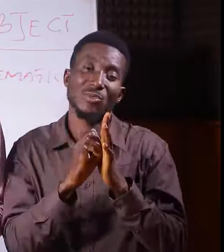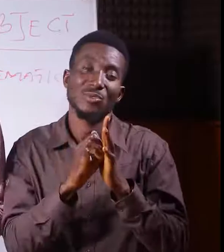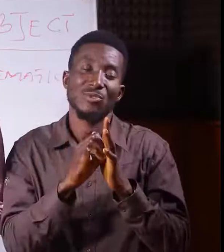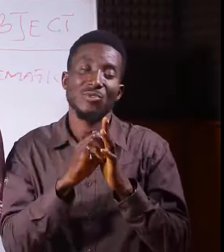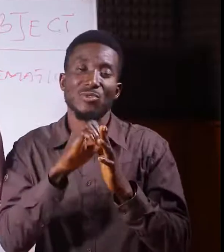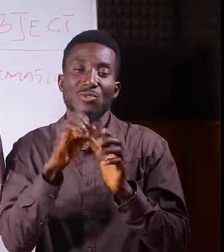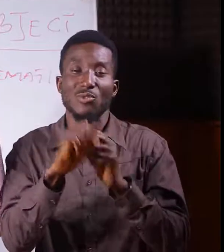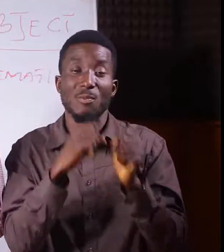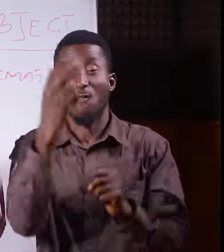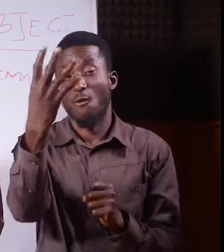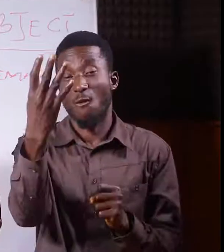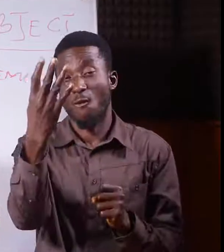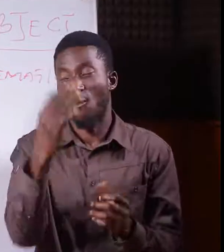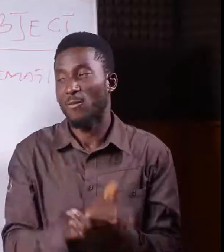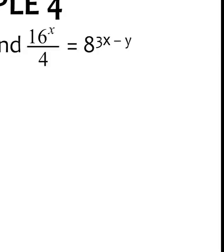4.